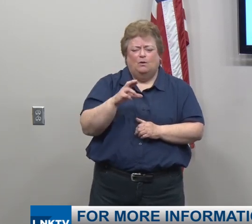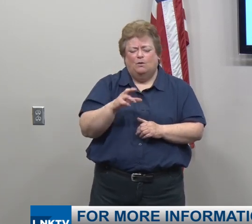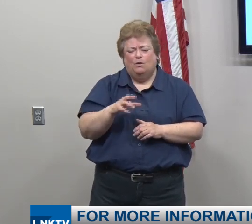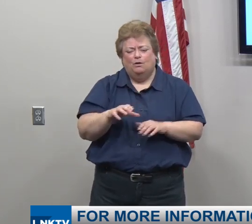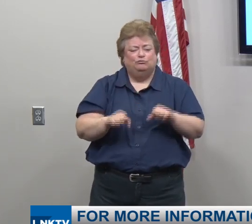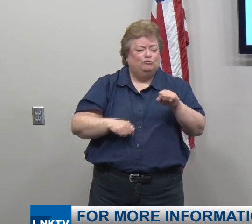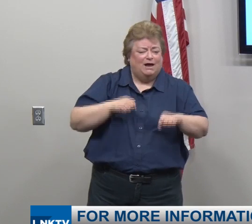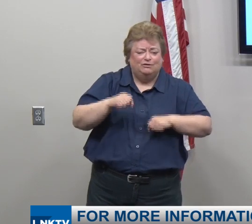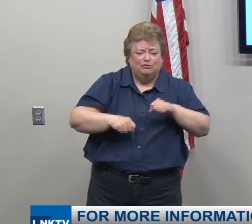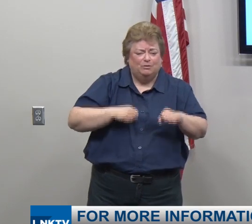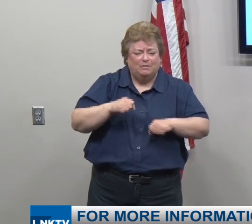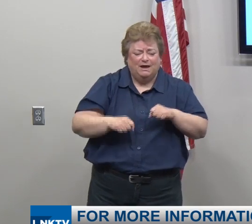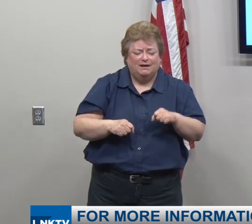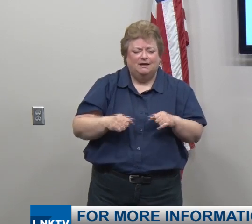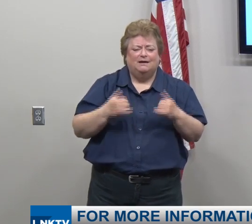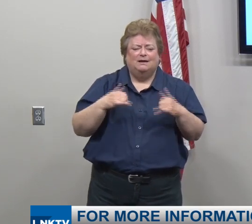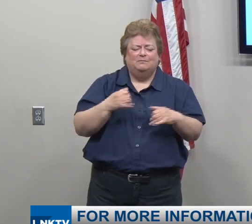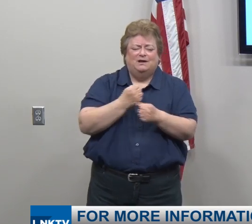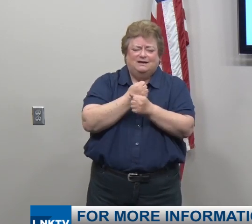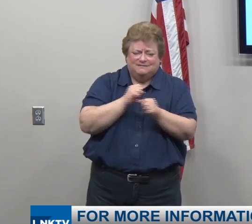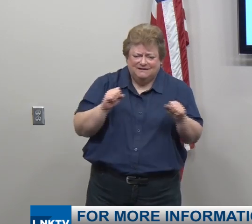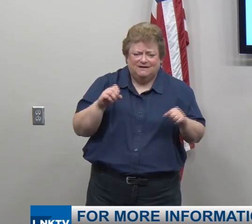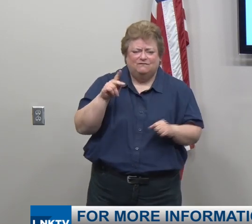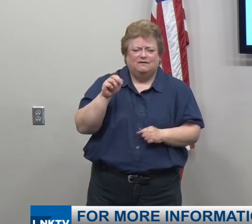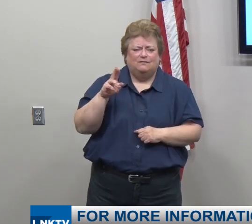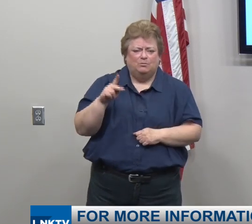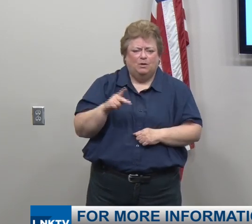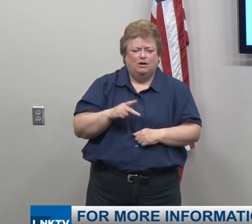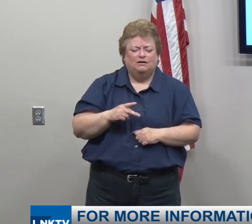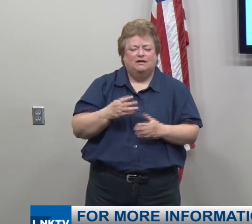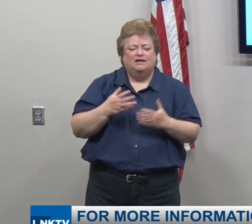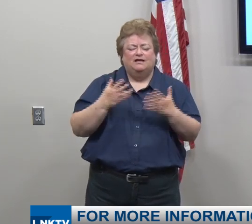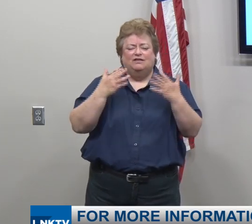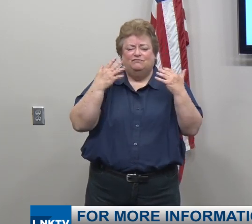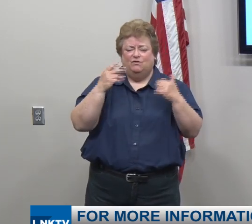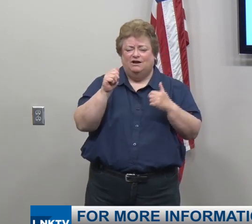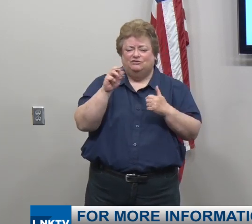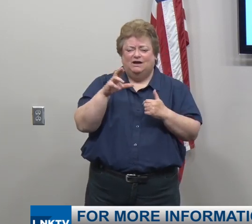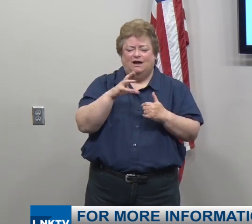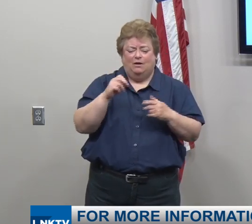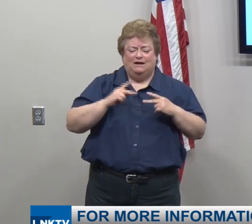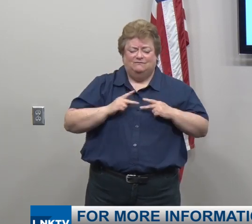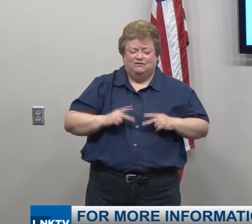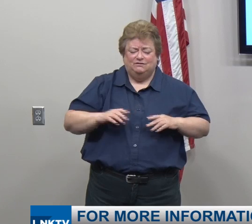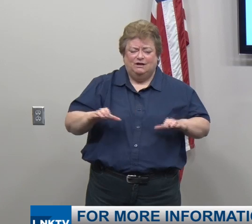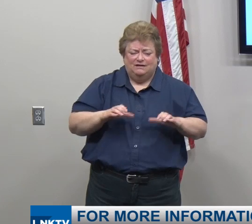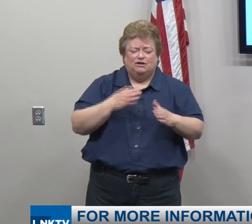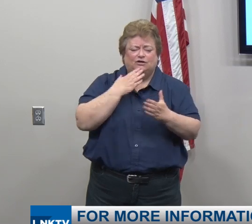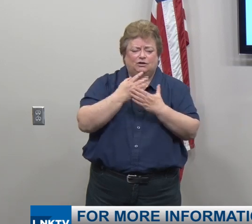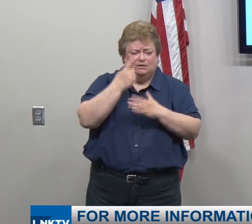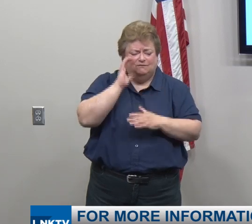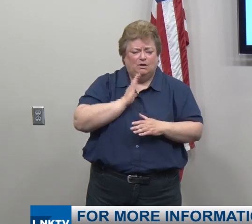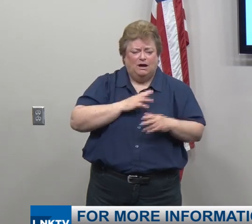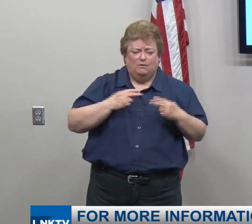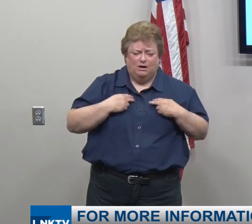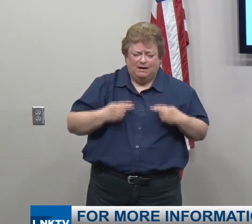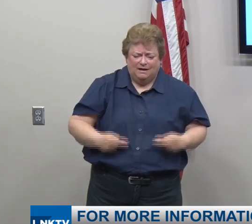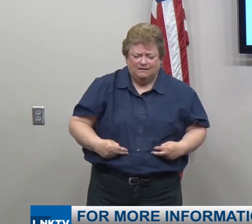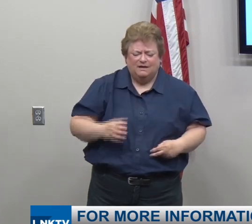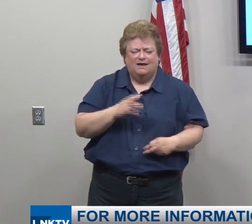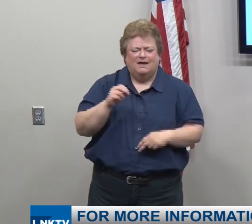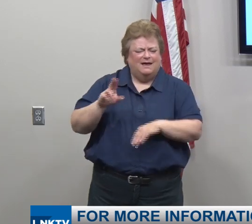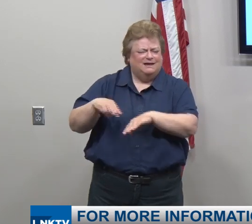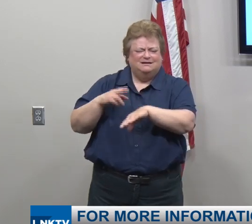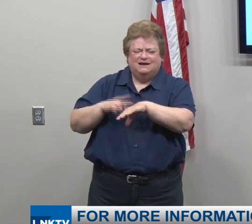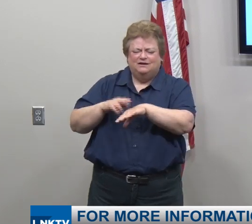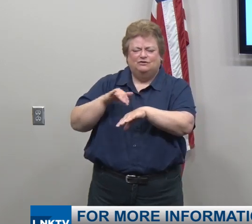your bike and play safely in the parks, fresh air and physical activity is good for our health, and nature is really